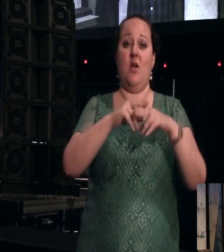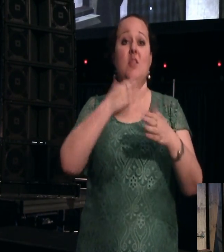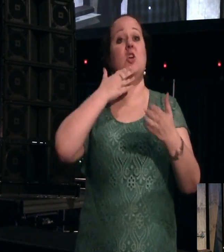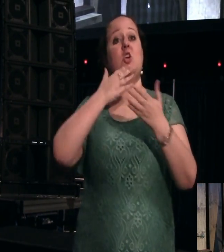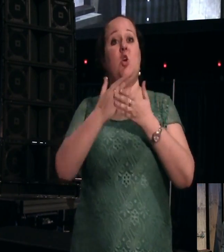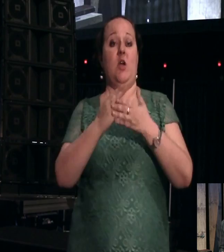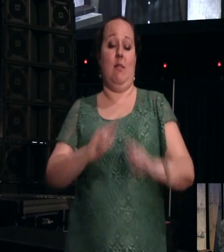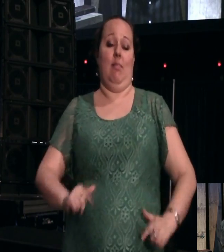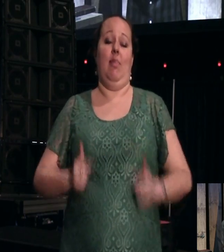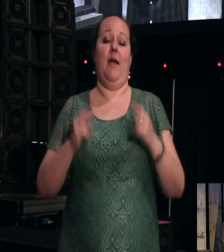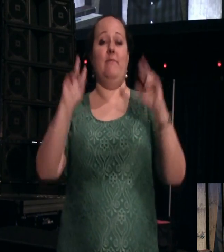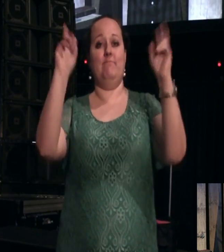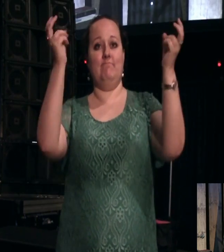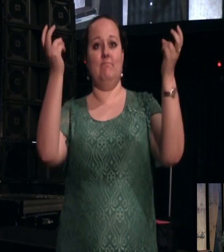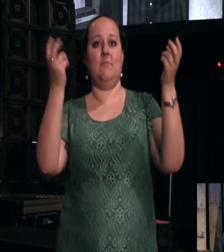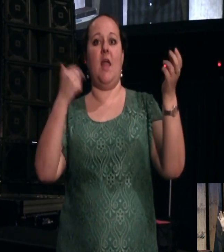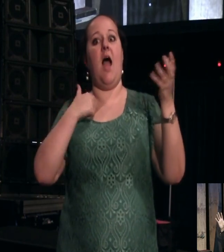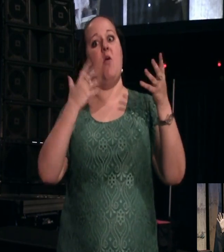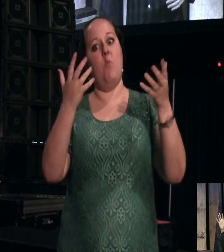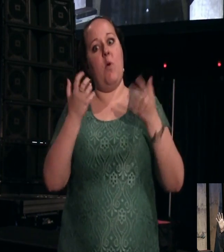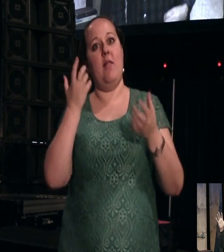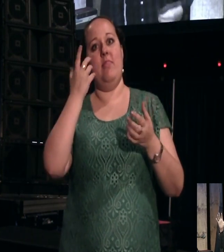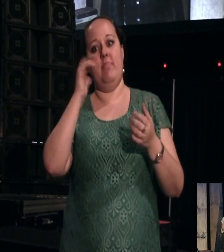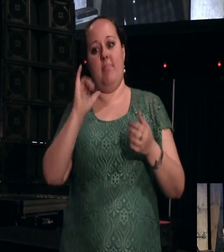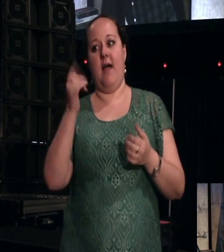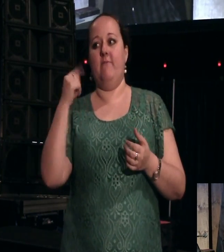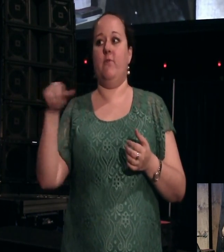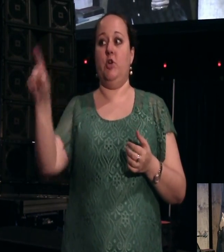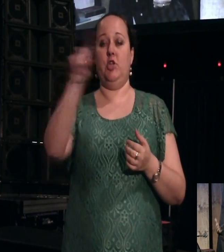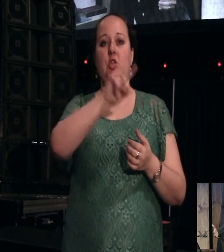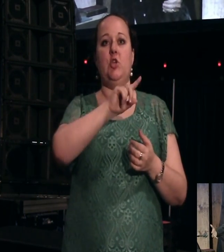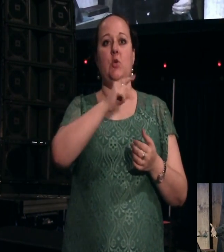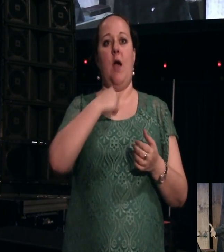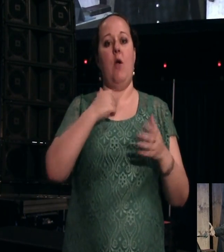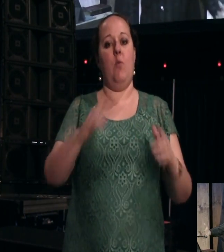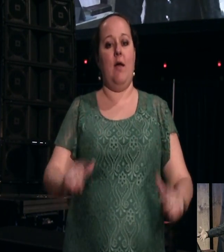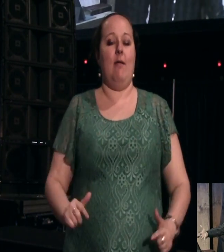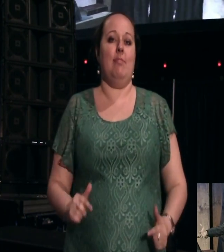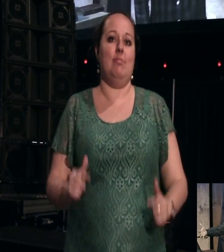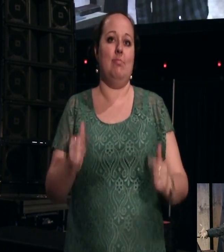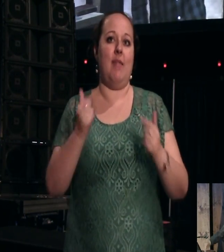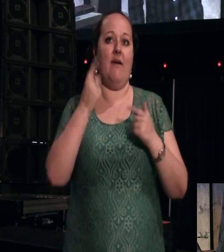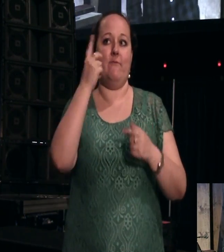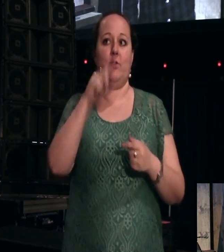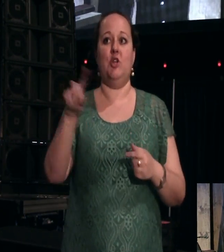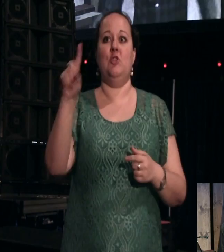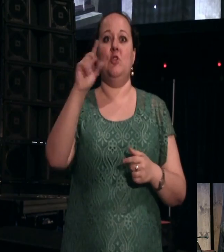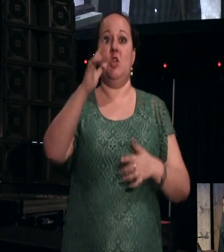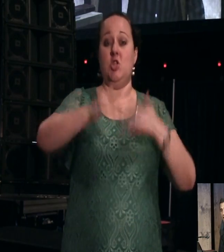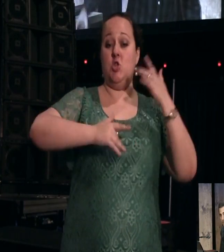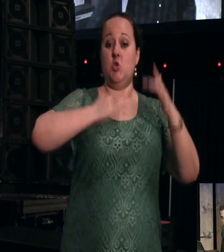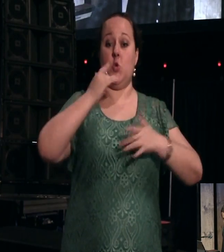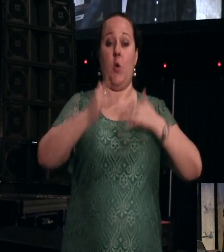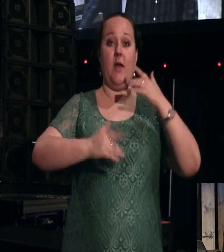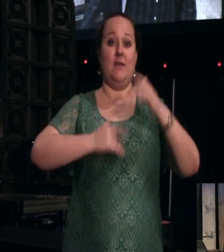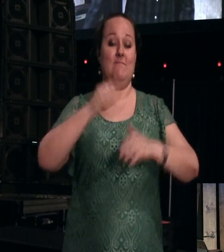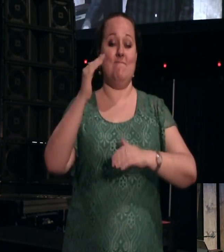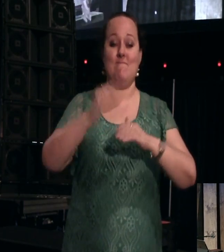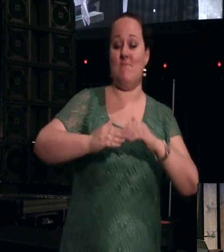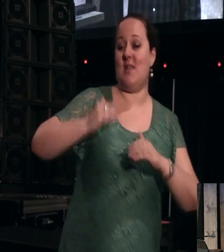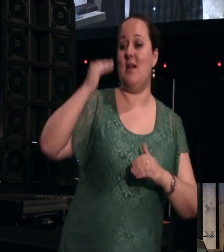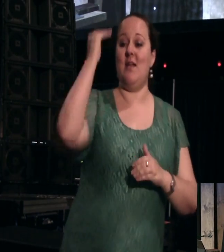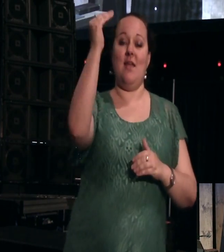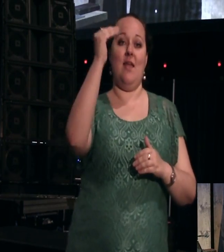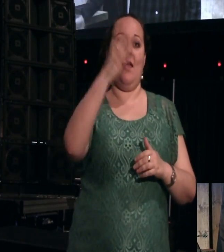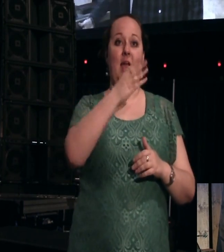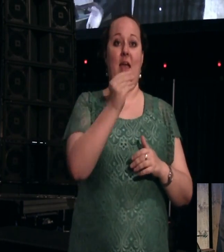We're at the end of this series that we've been calling The Good Life. And I want the good life for you guys. I want a life for you